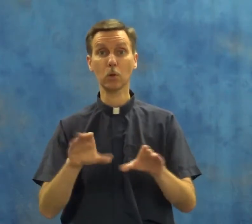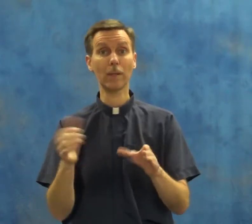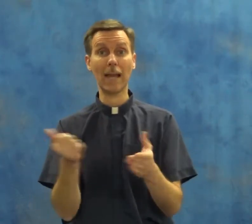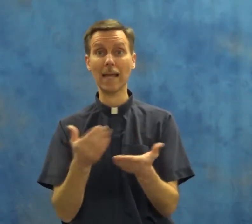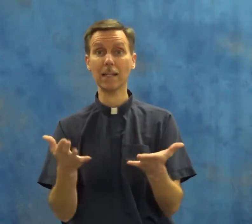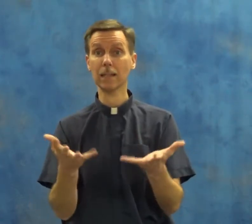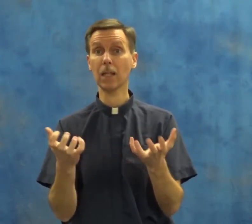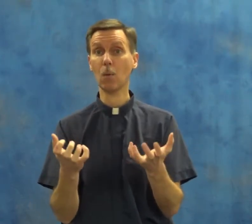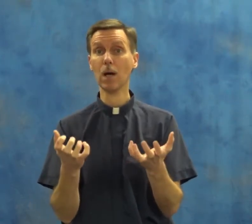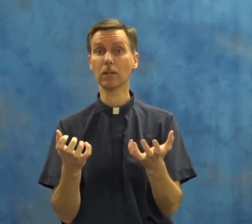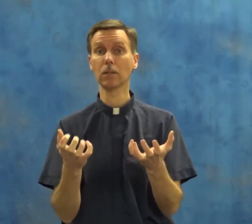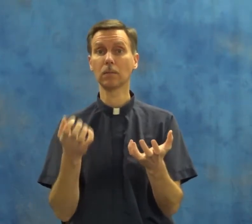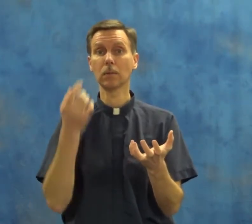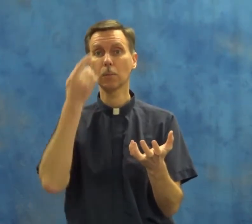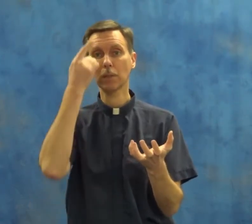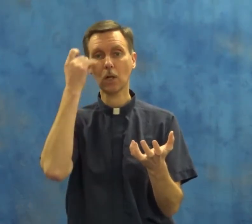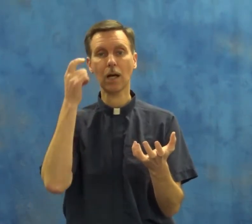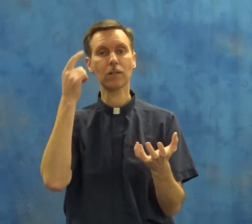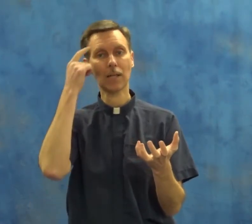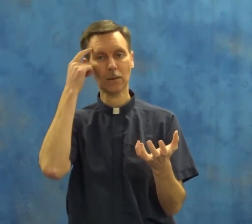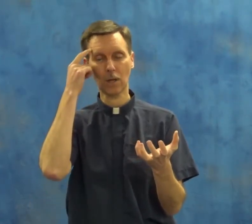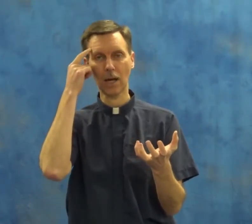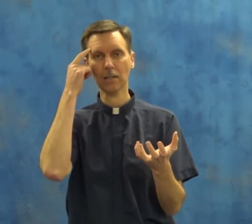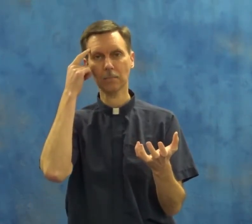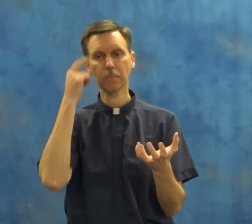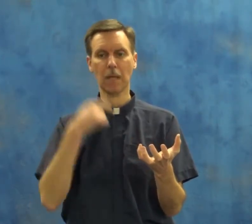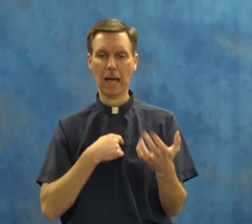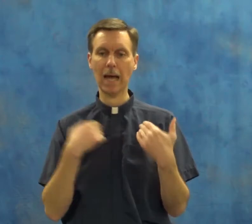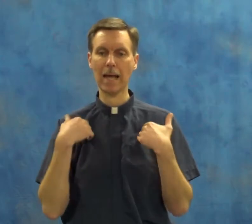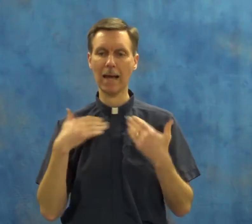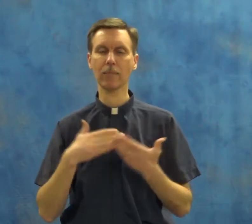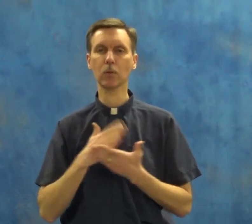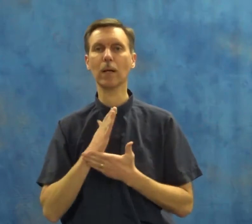doing anything they want because they thought, I have the right.